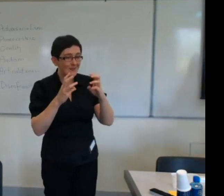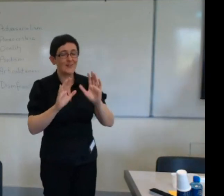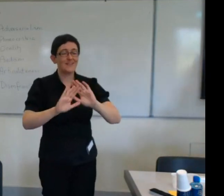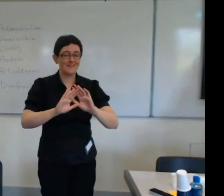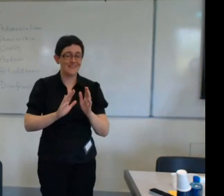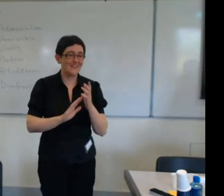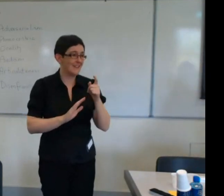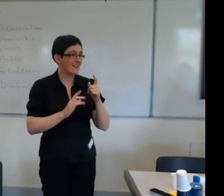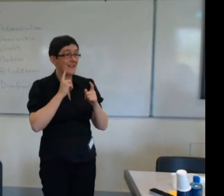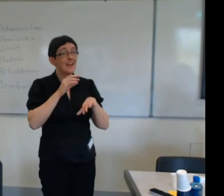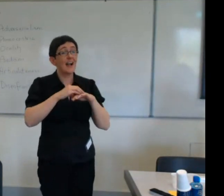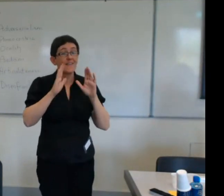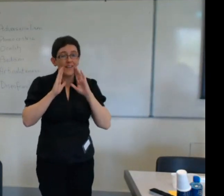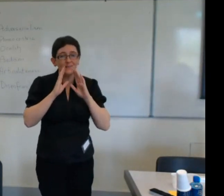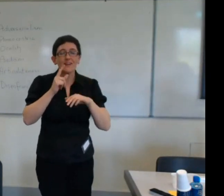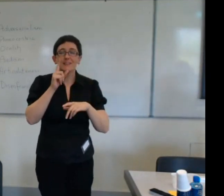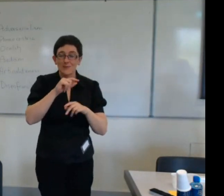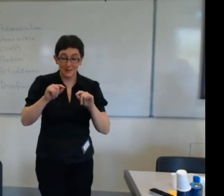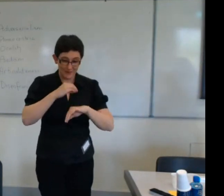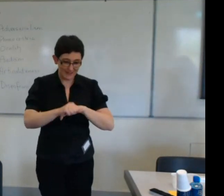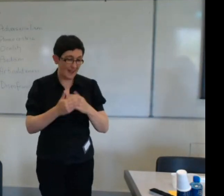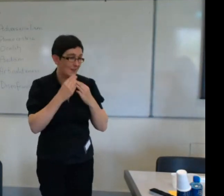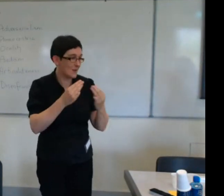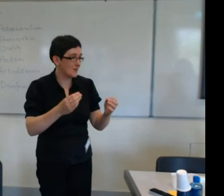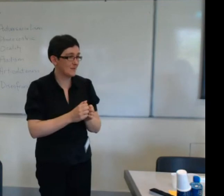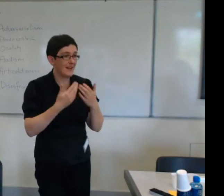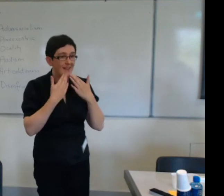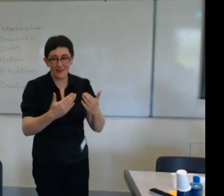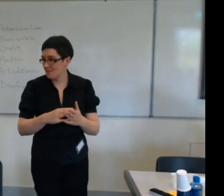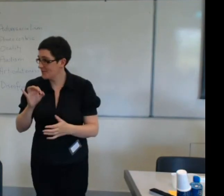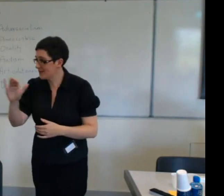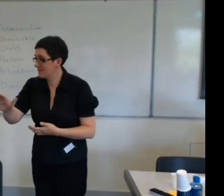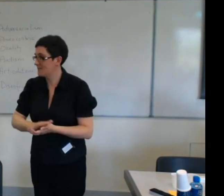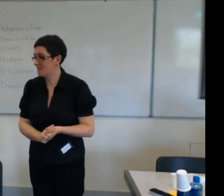It's up on Facebook and on Twitter today as well. So thank you very much indeed. Thank you, Jill.